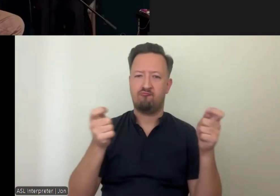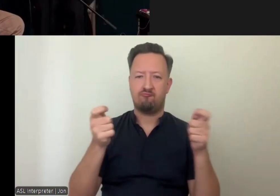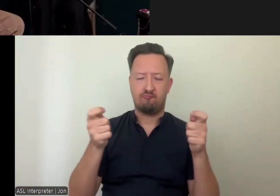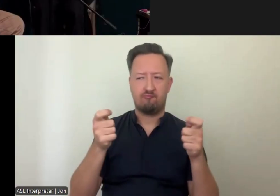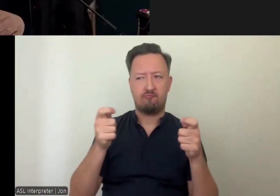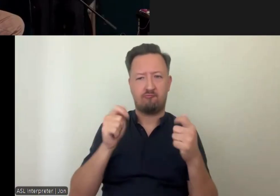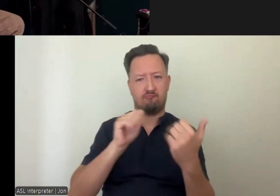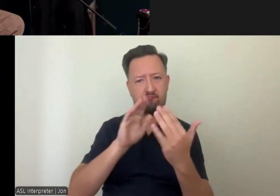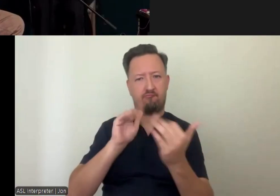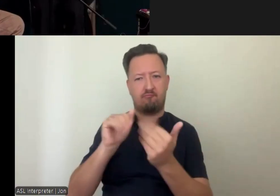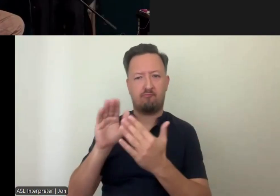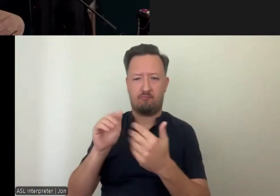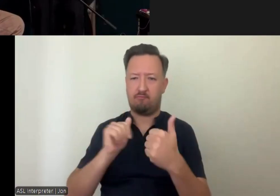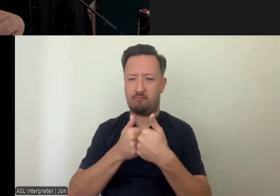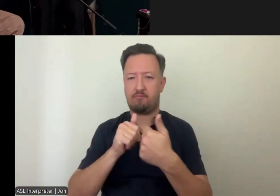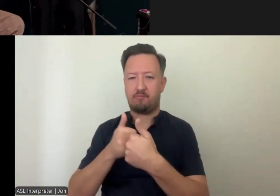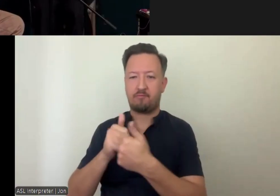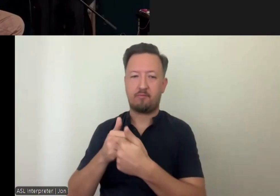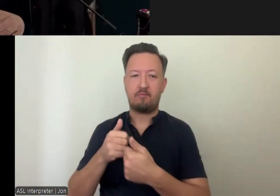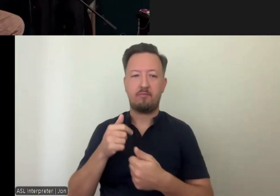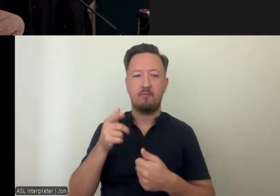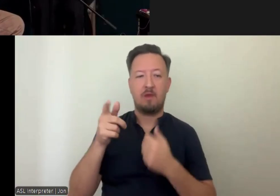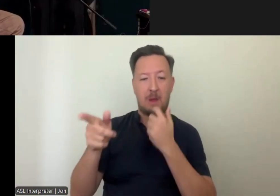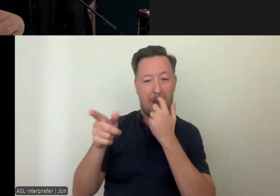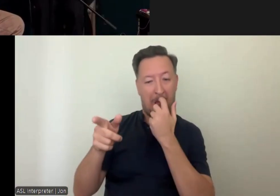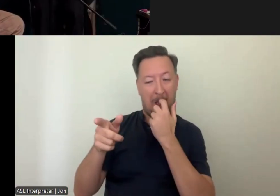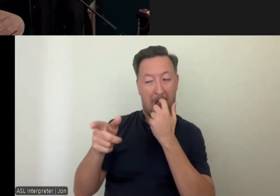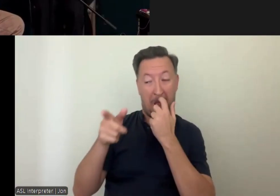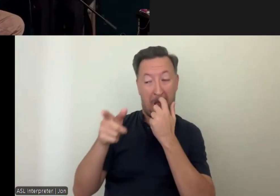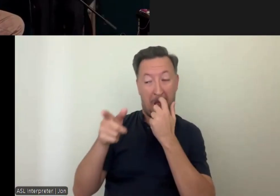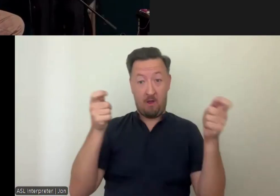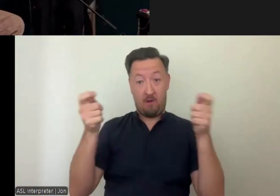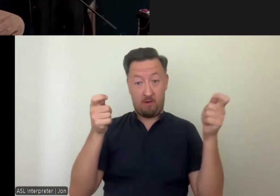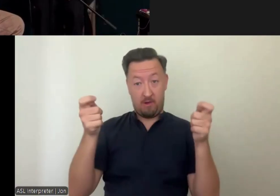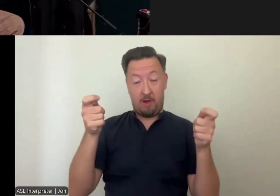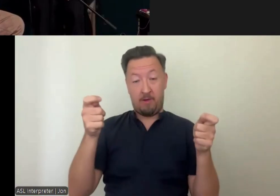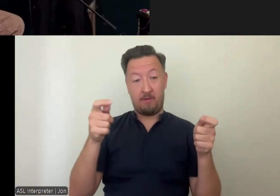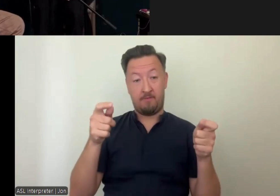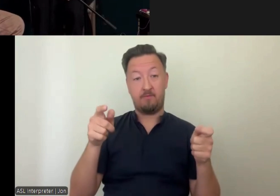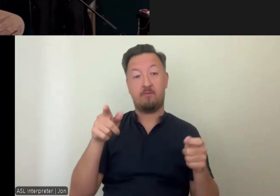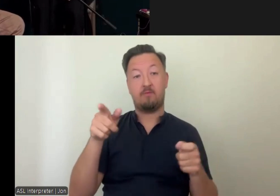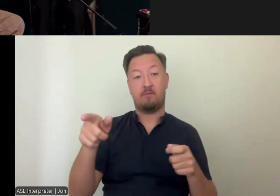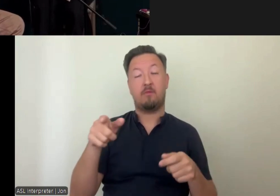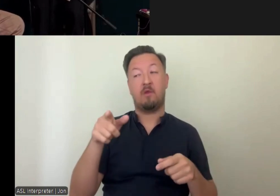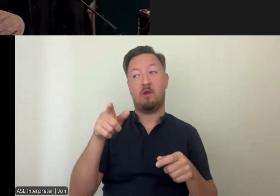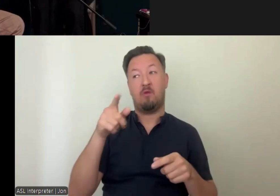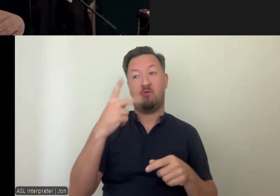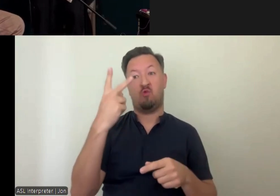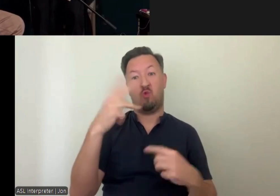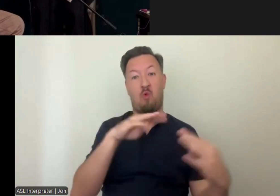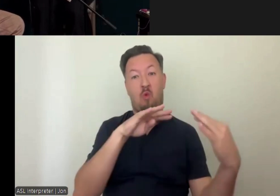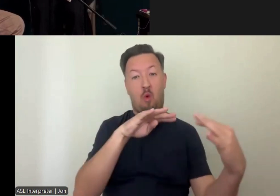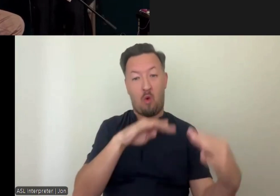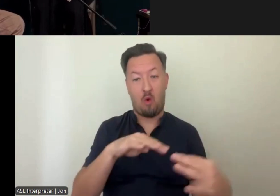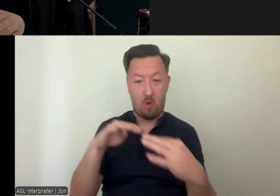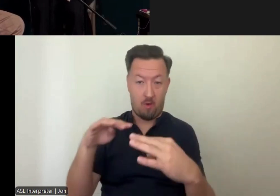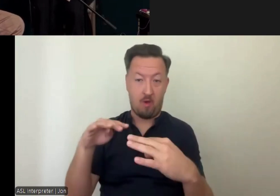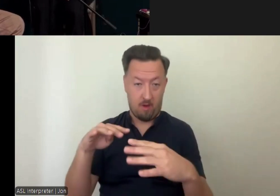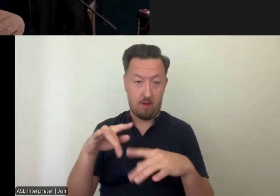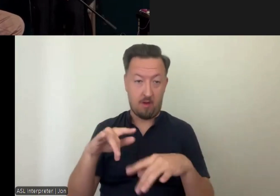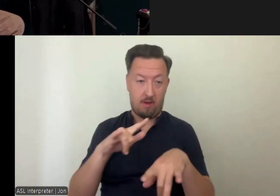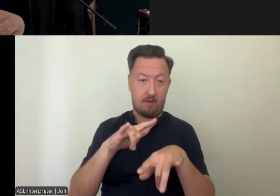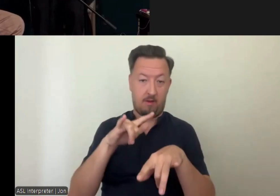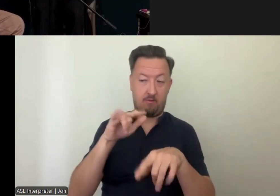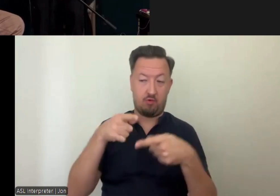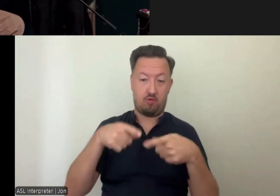was, during his period as an emperor, there were two frontier wars. There were two different situations where other people were